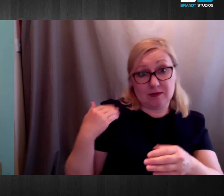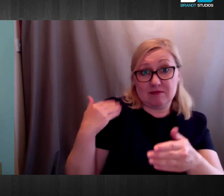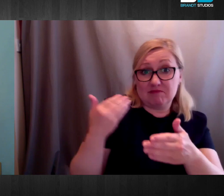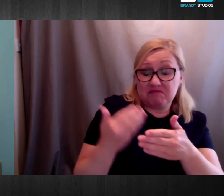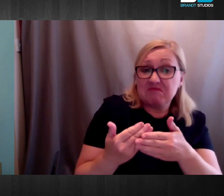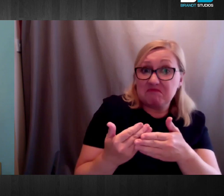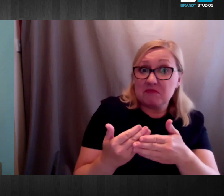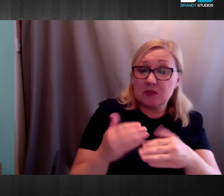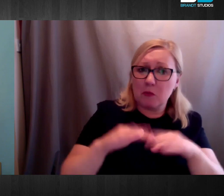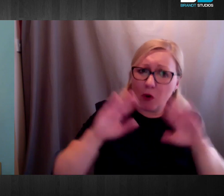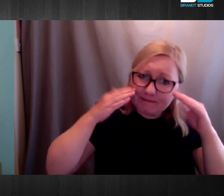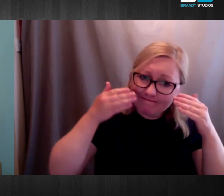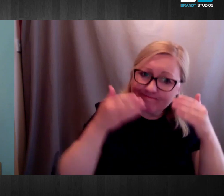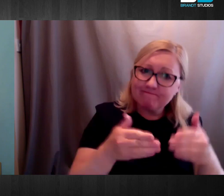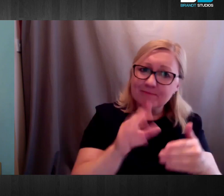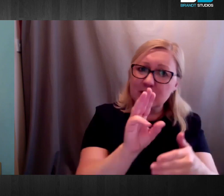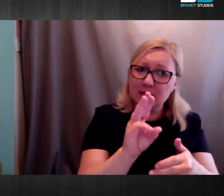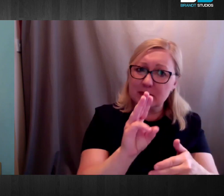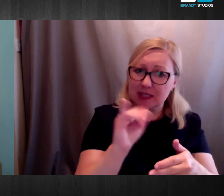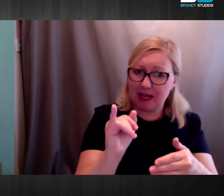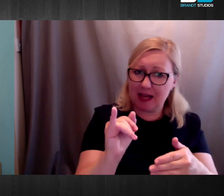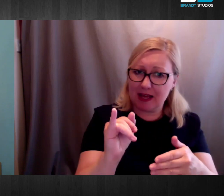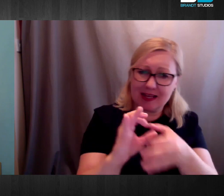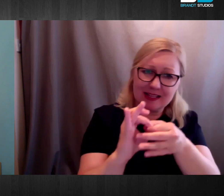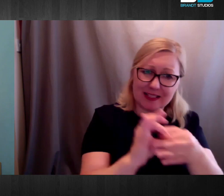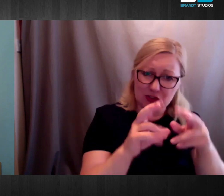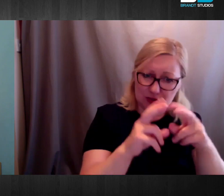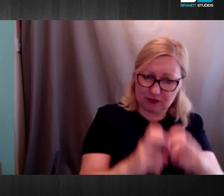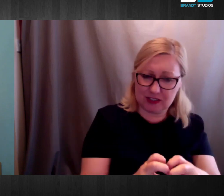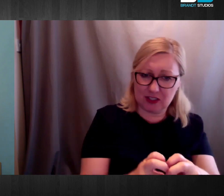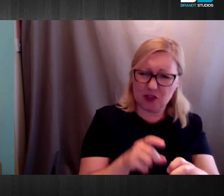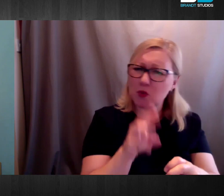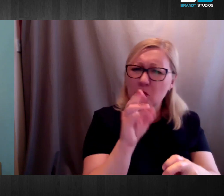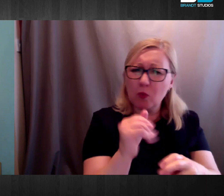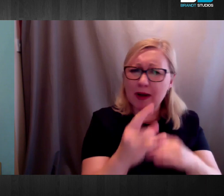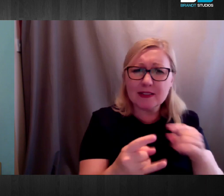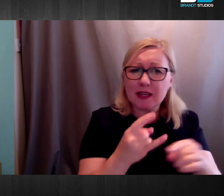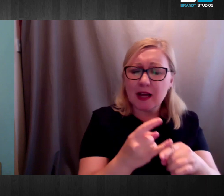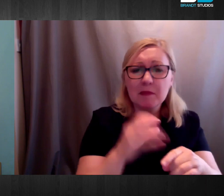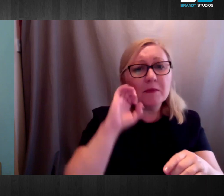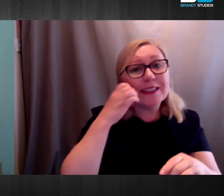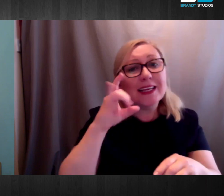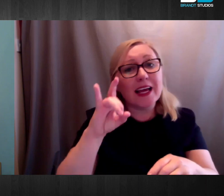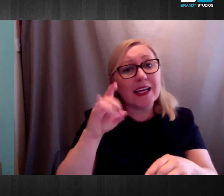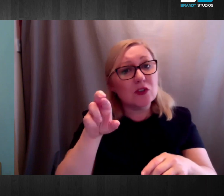our main funder, the HRB, who fund the PPI Ignite programme, who have been big drivers of this area.